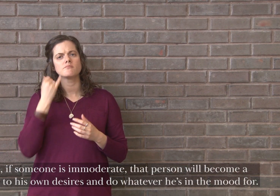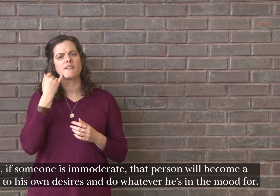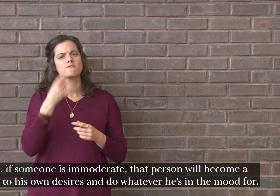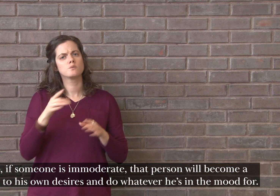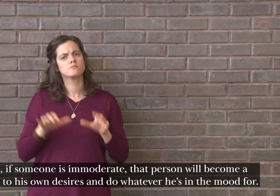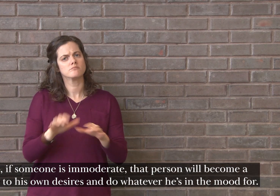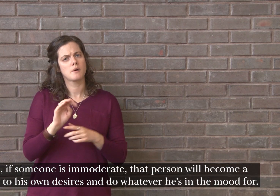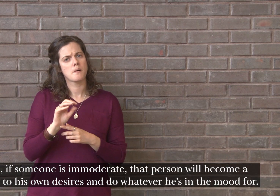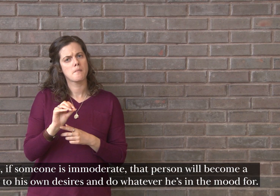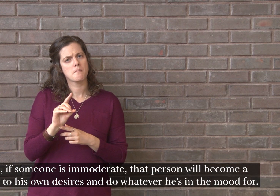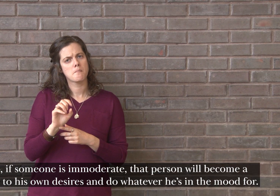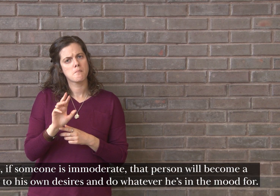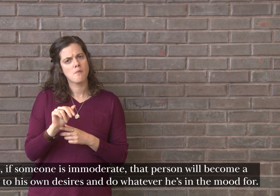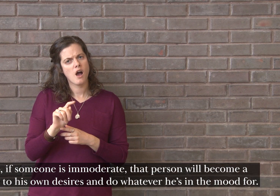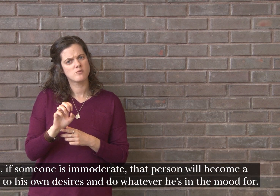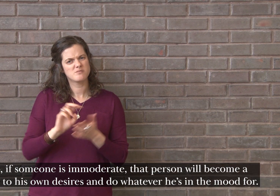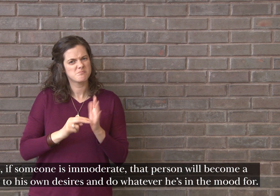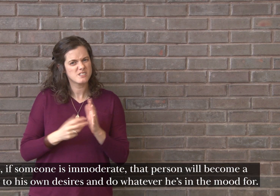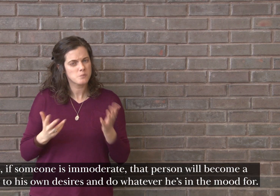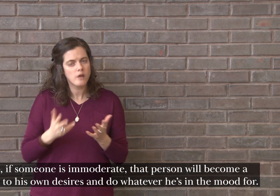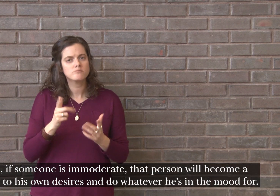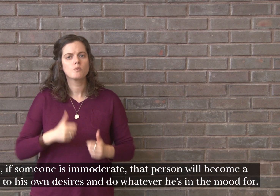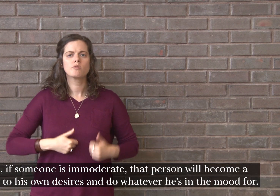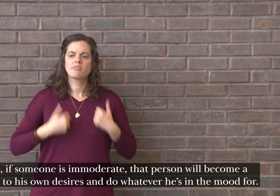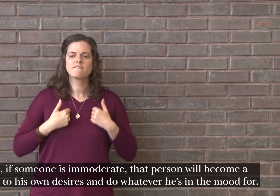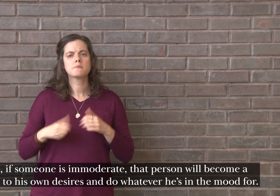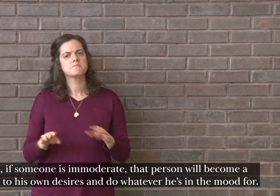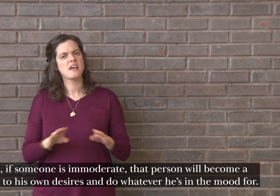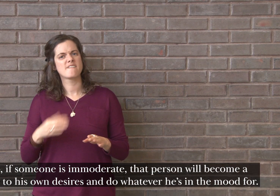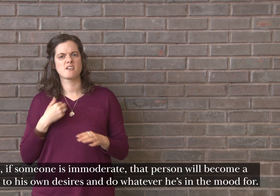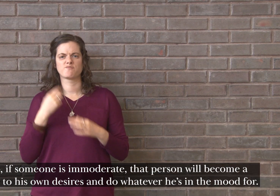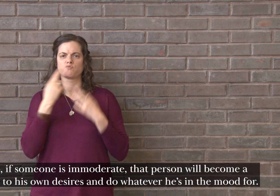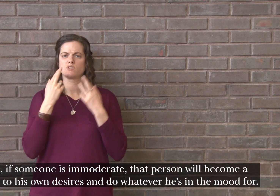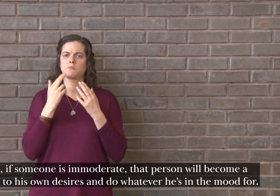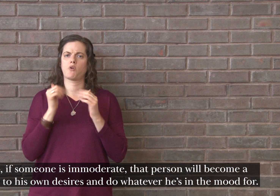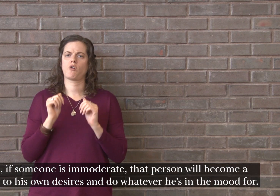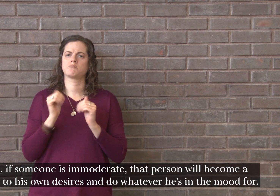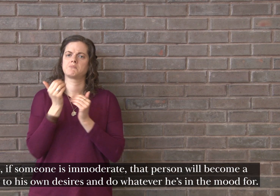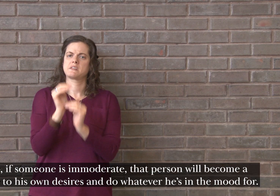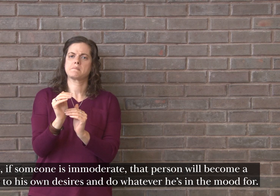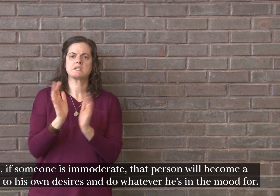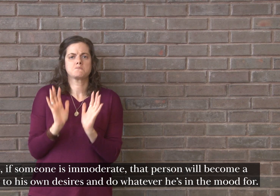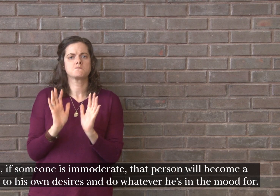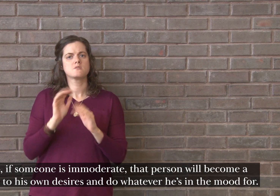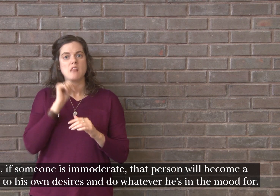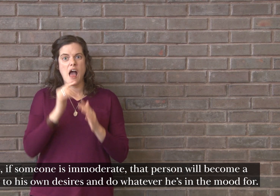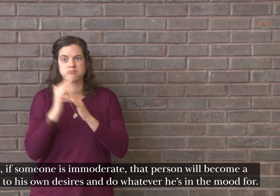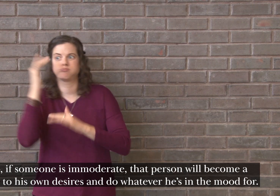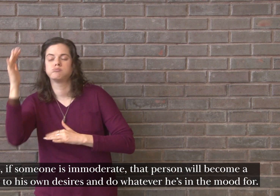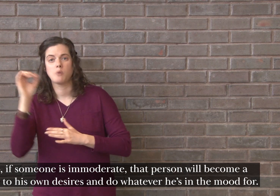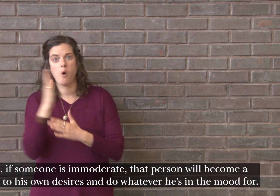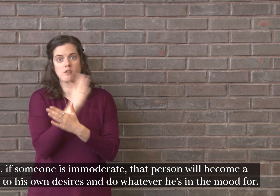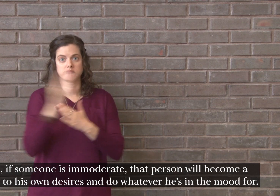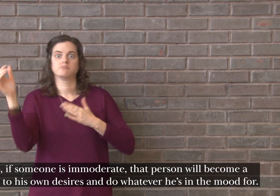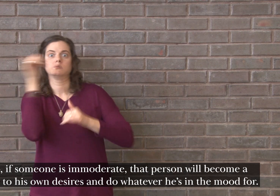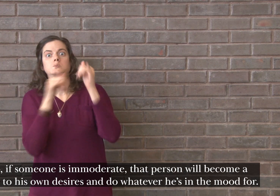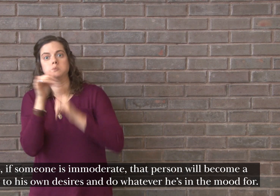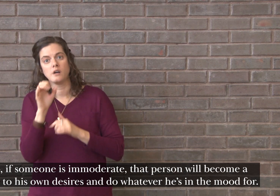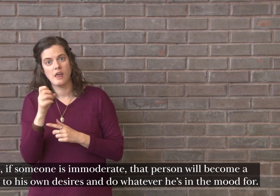So, if someone is immoderate, that person will become a slave to his own desires and do whatever he's in the mood